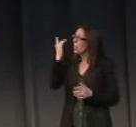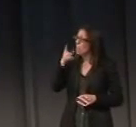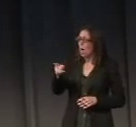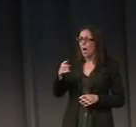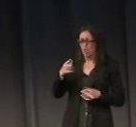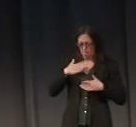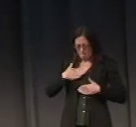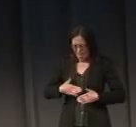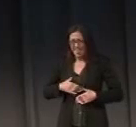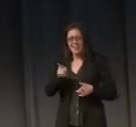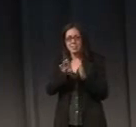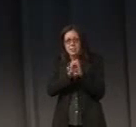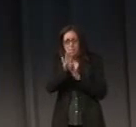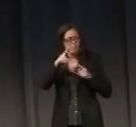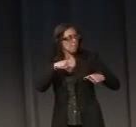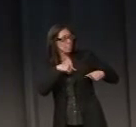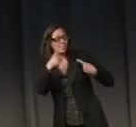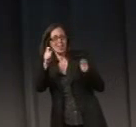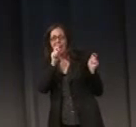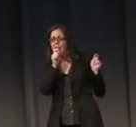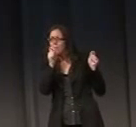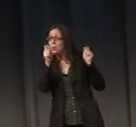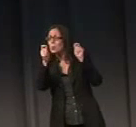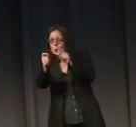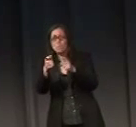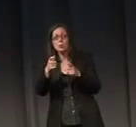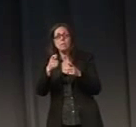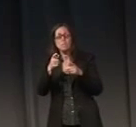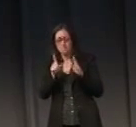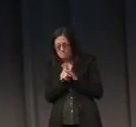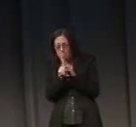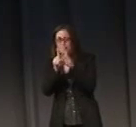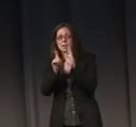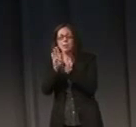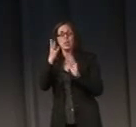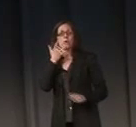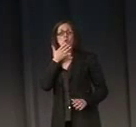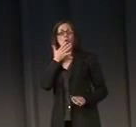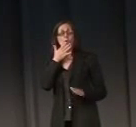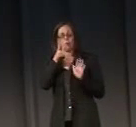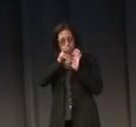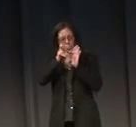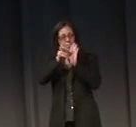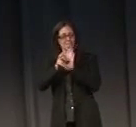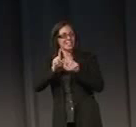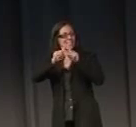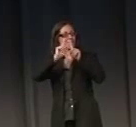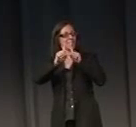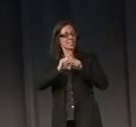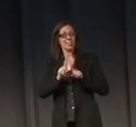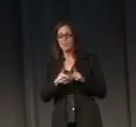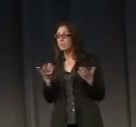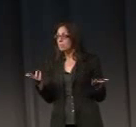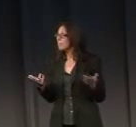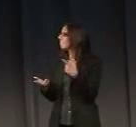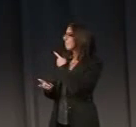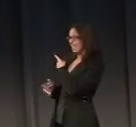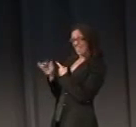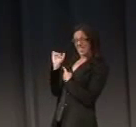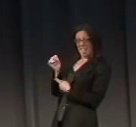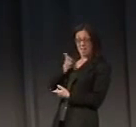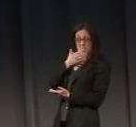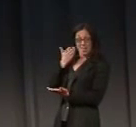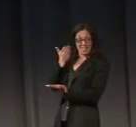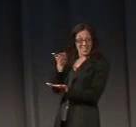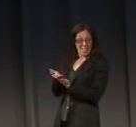I mean, it kind of, when I read this paper as this is the best evidence we have to date for why we have color, I thought, that seems